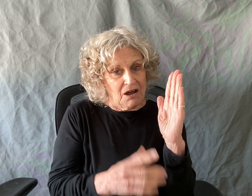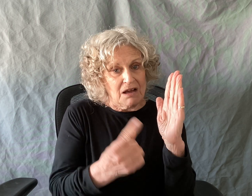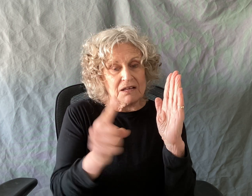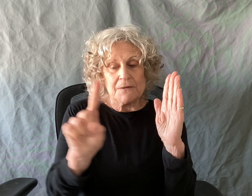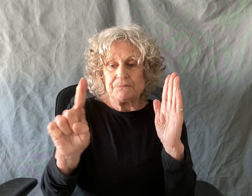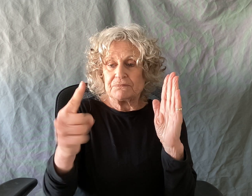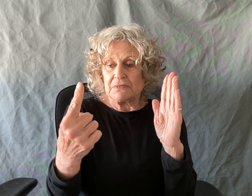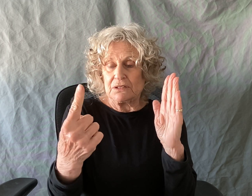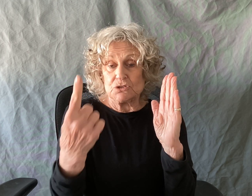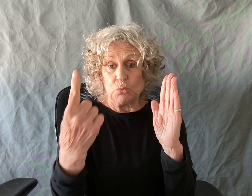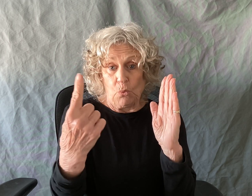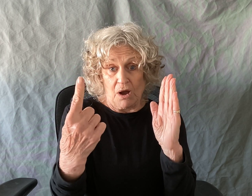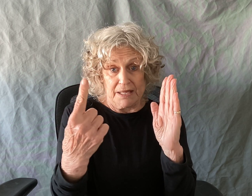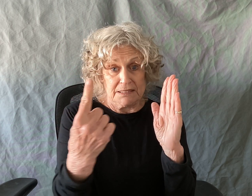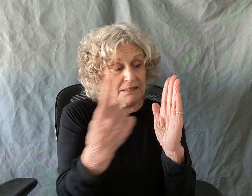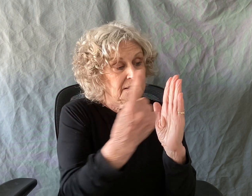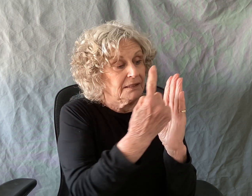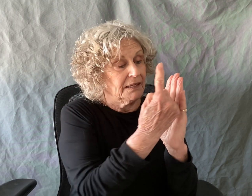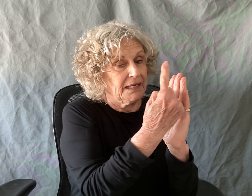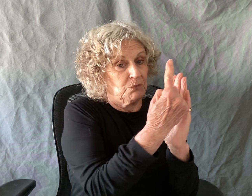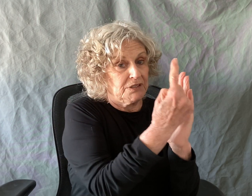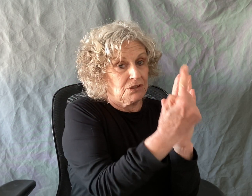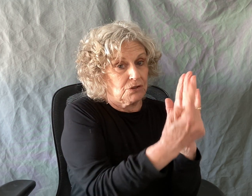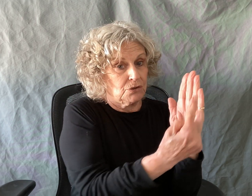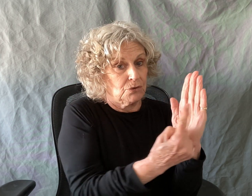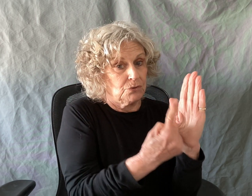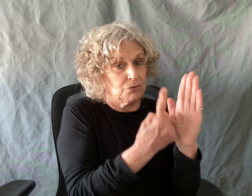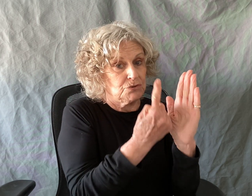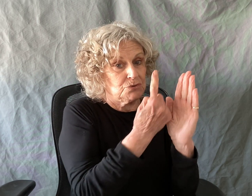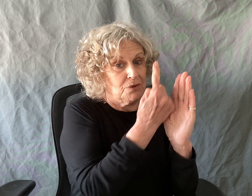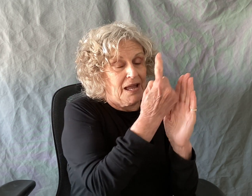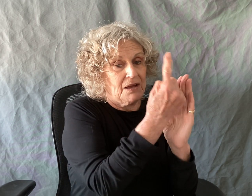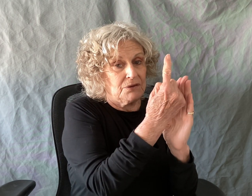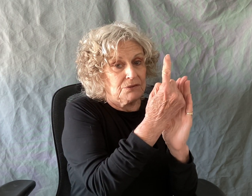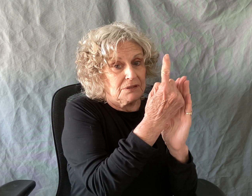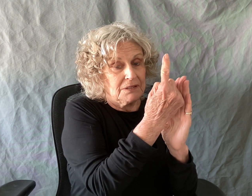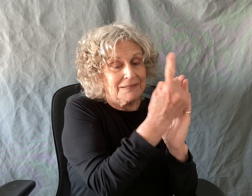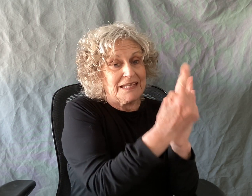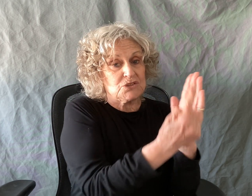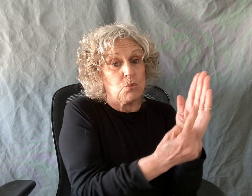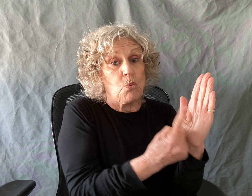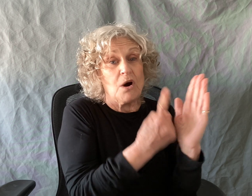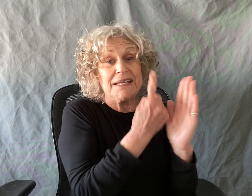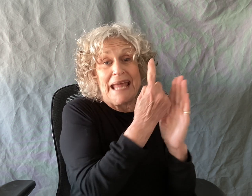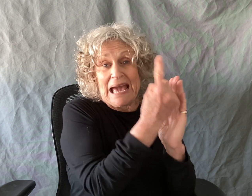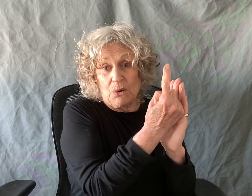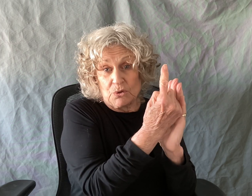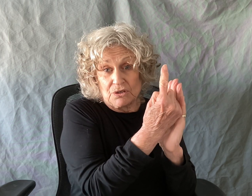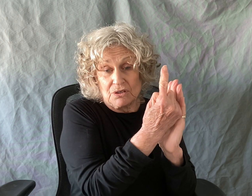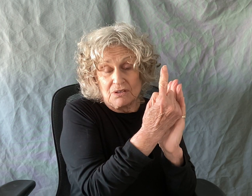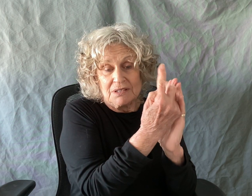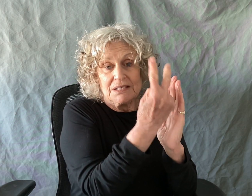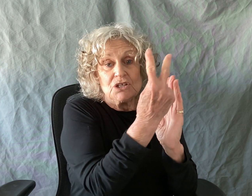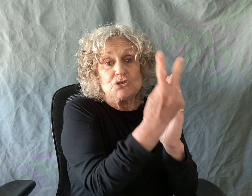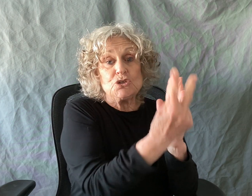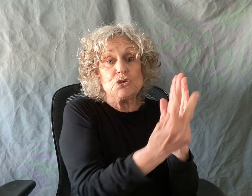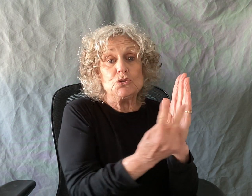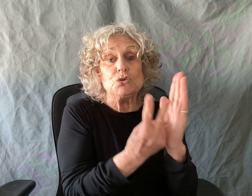clock. There's 1, and when it goes around, that's 1 hour,